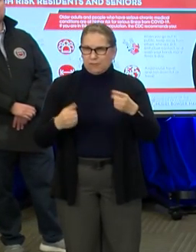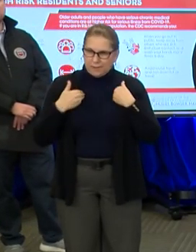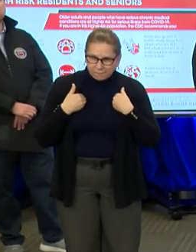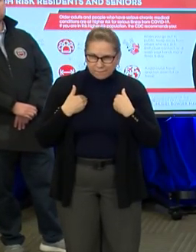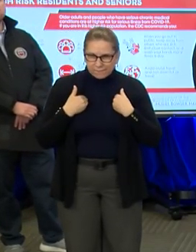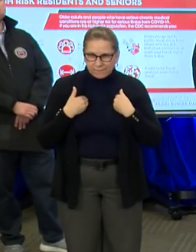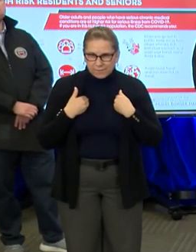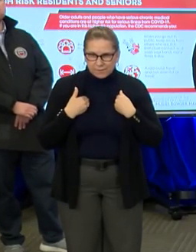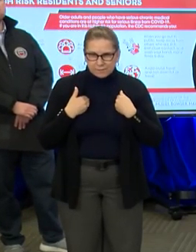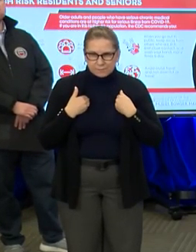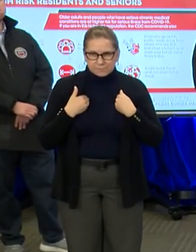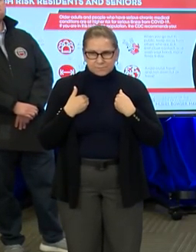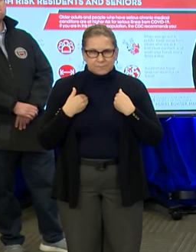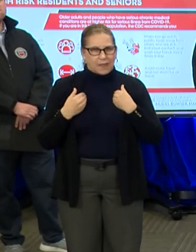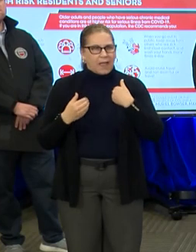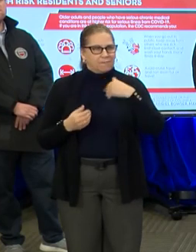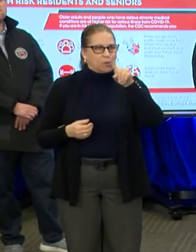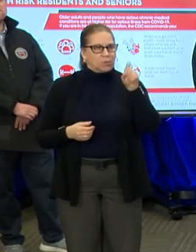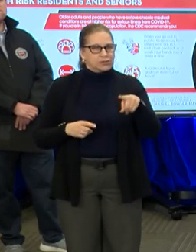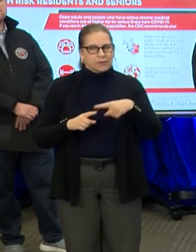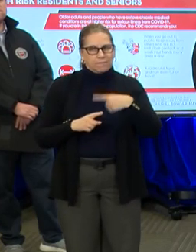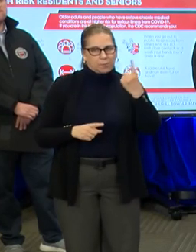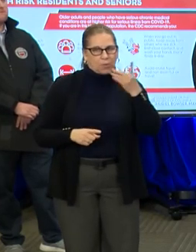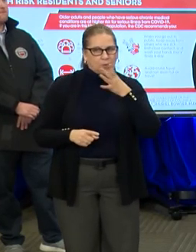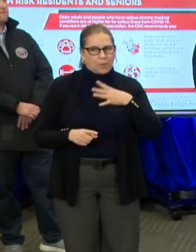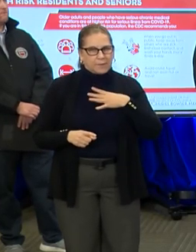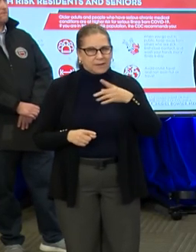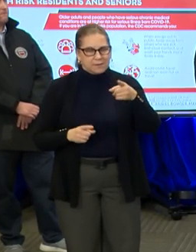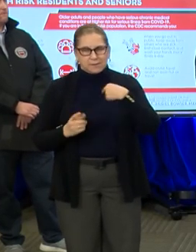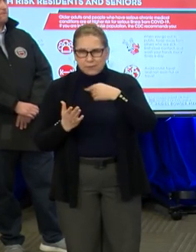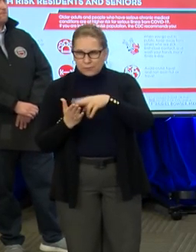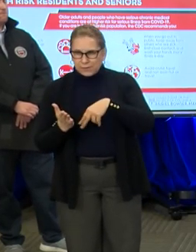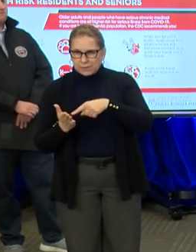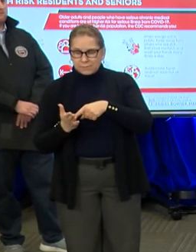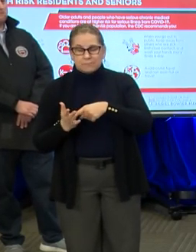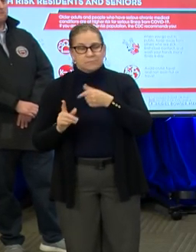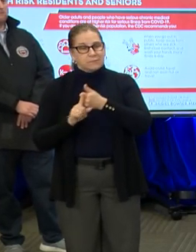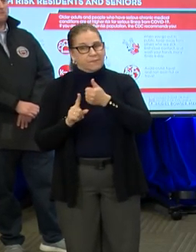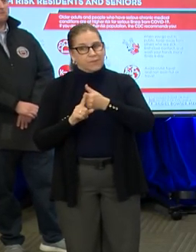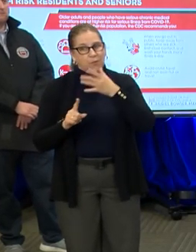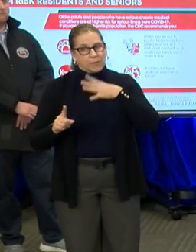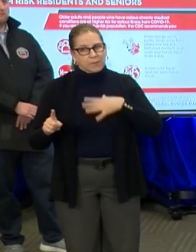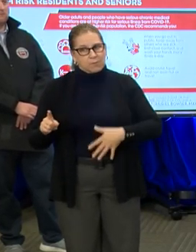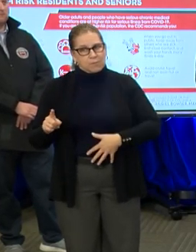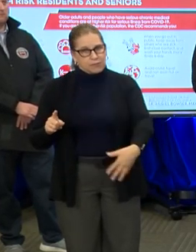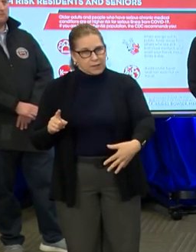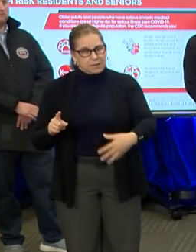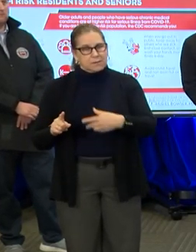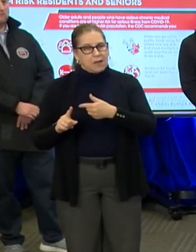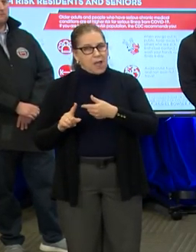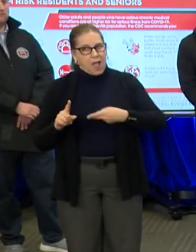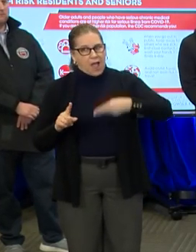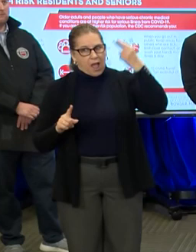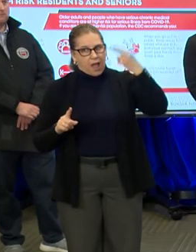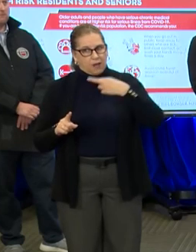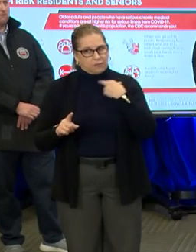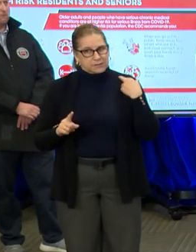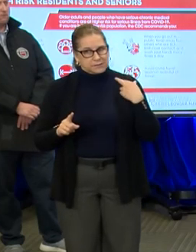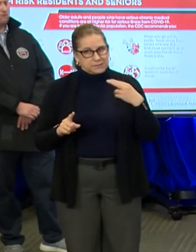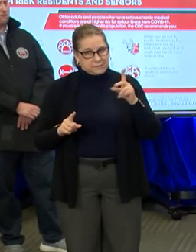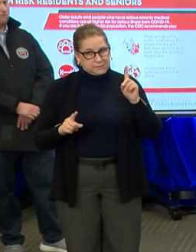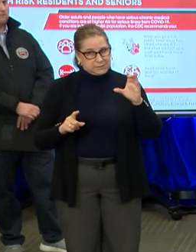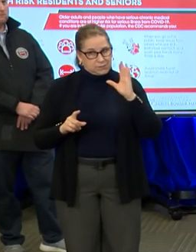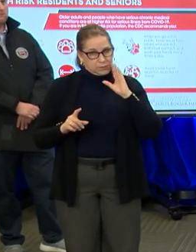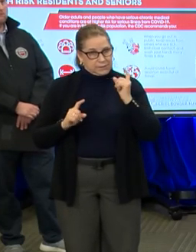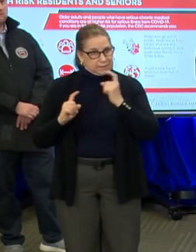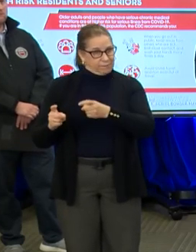pregnant women to be at-risk population of COVID-19. Will DC give priority to expectant mothers? I think